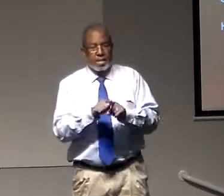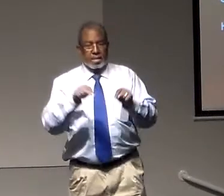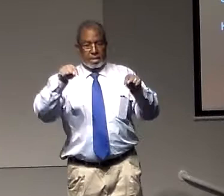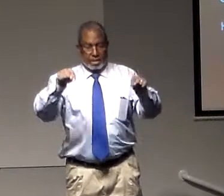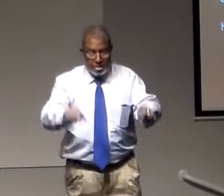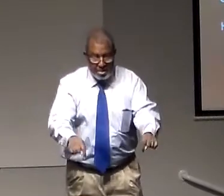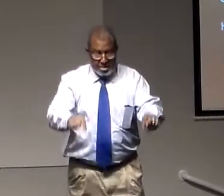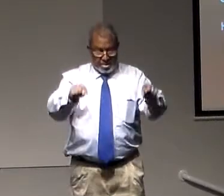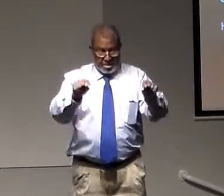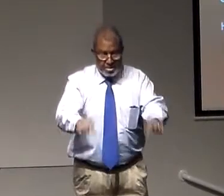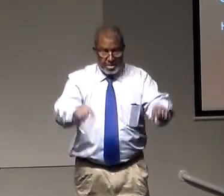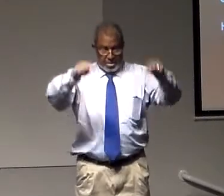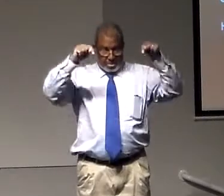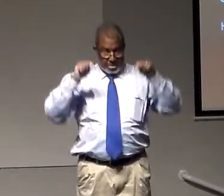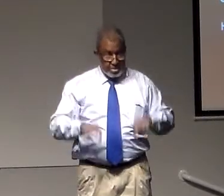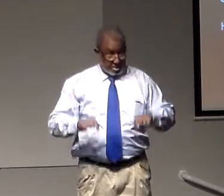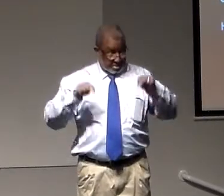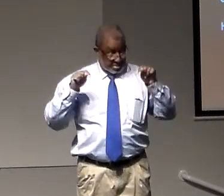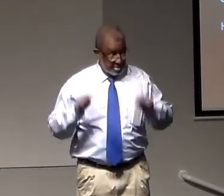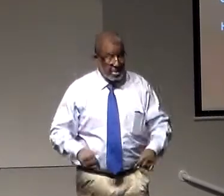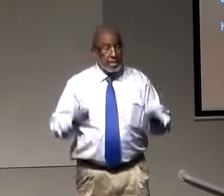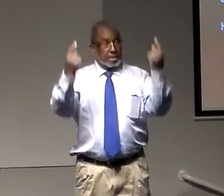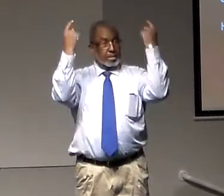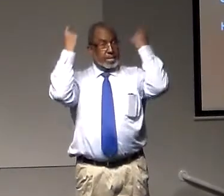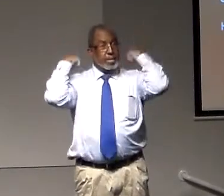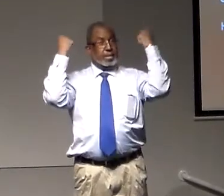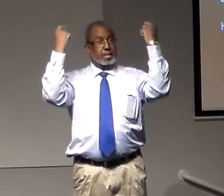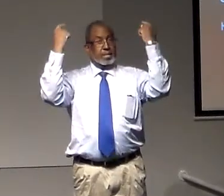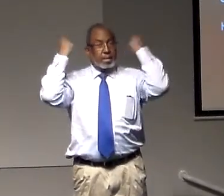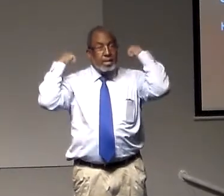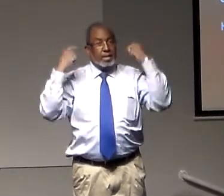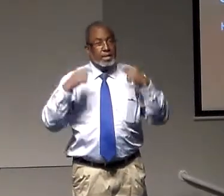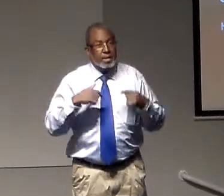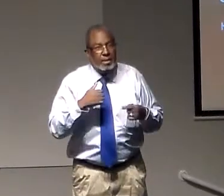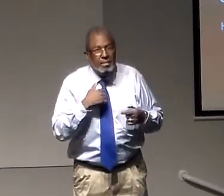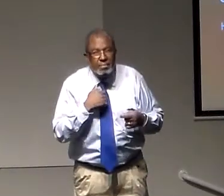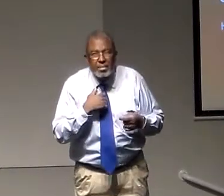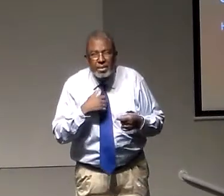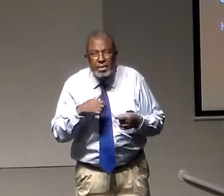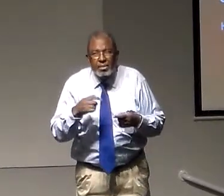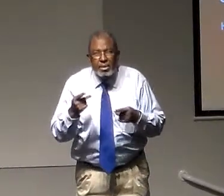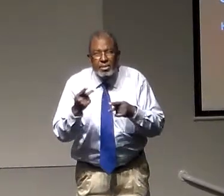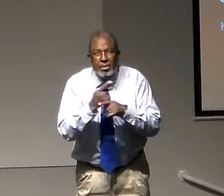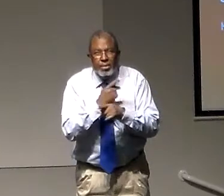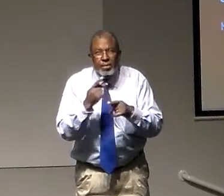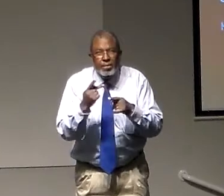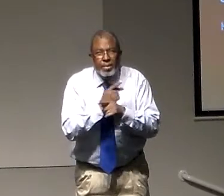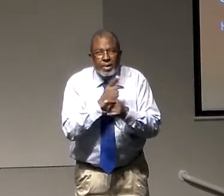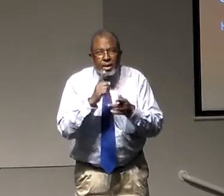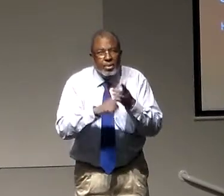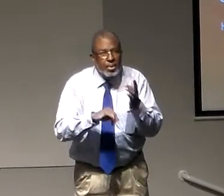just danced. This is back then. And I'm just trying to figure out,